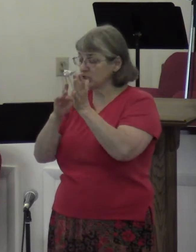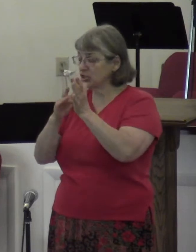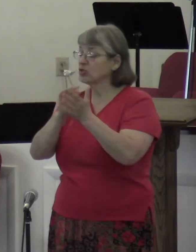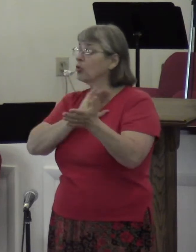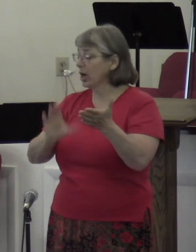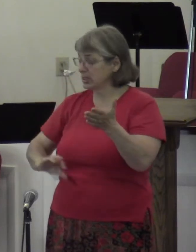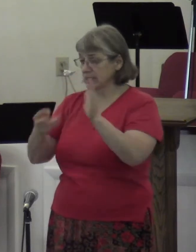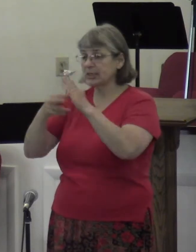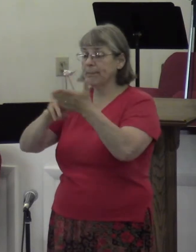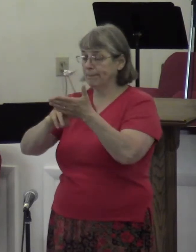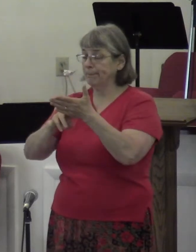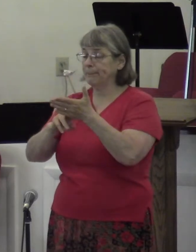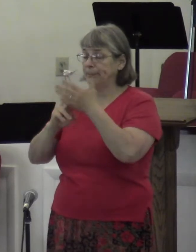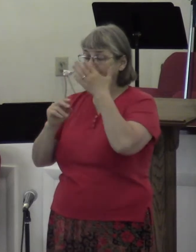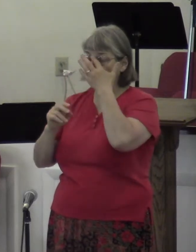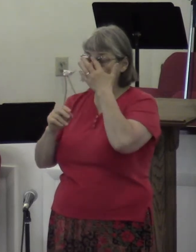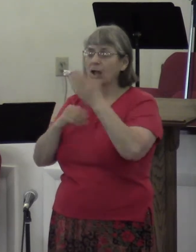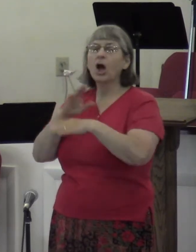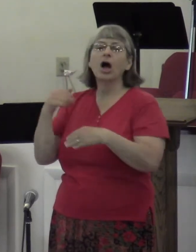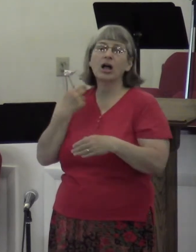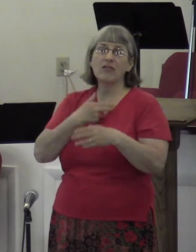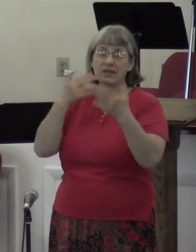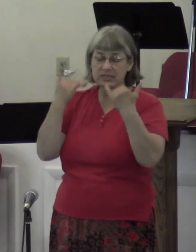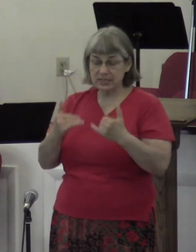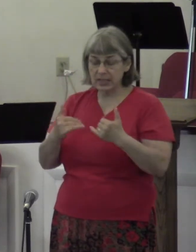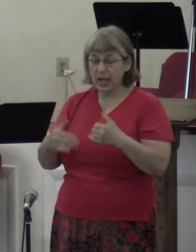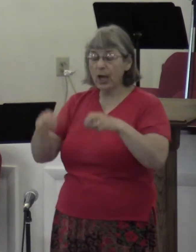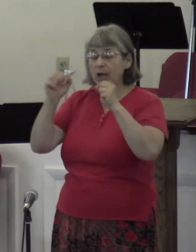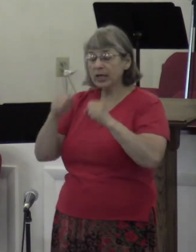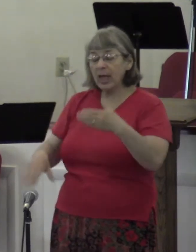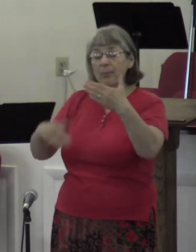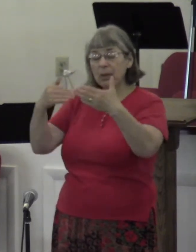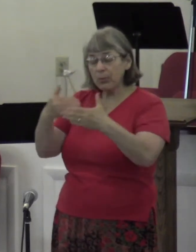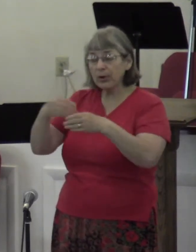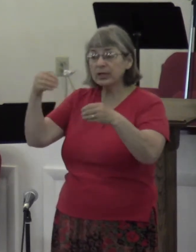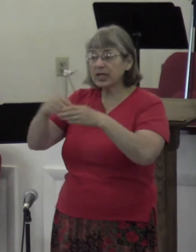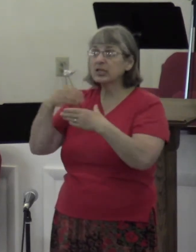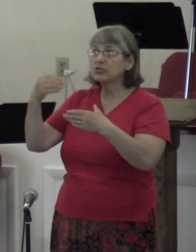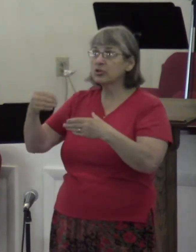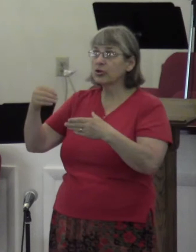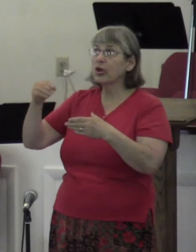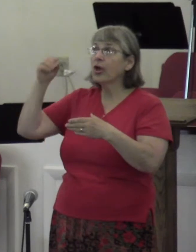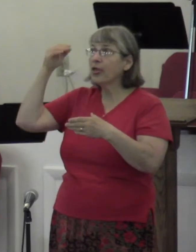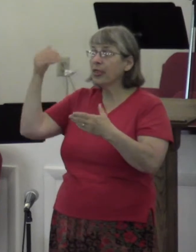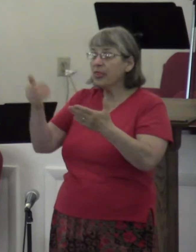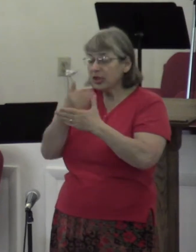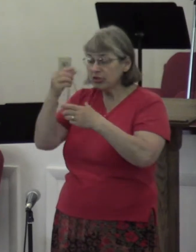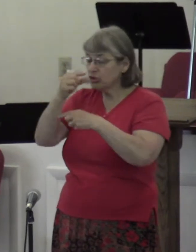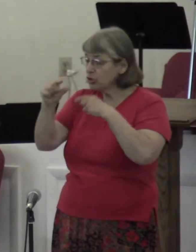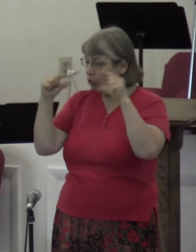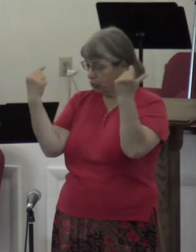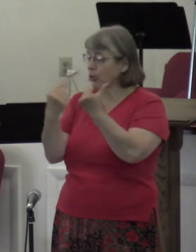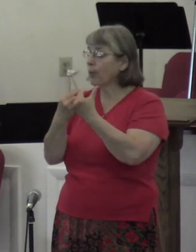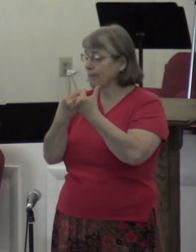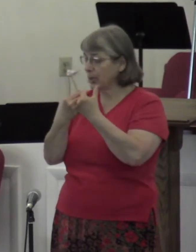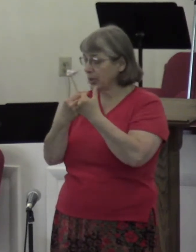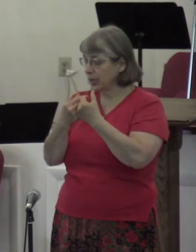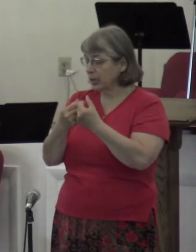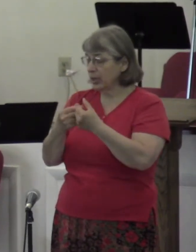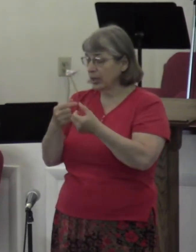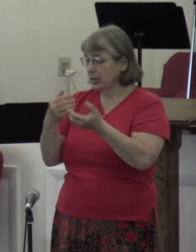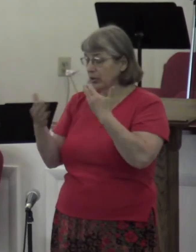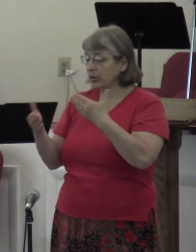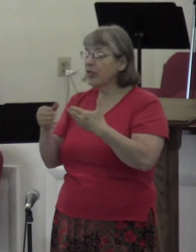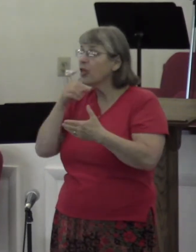Christ. And all of us now can be born into that new race. So you're either in the old race, the first